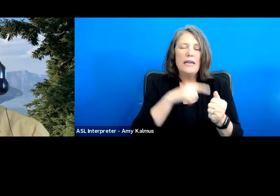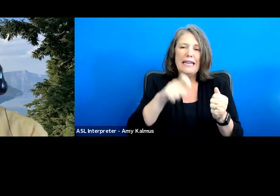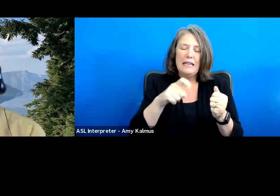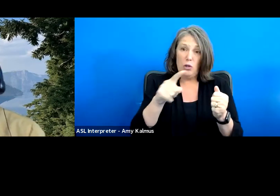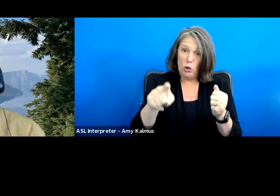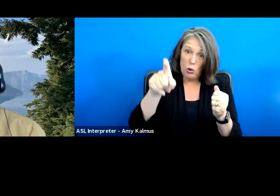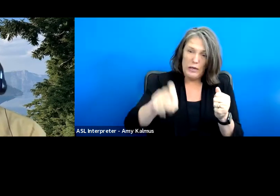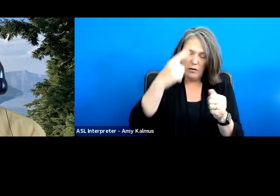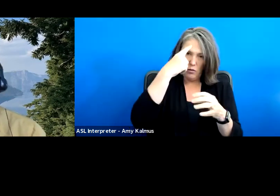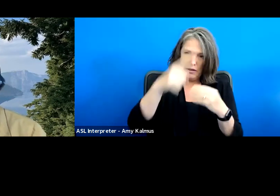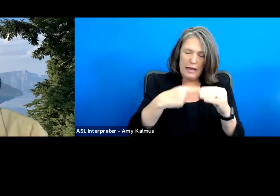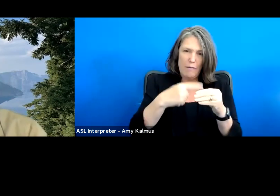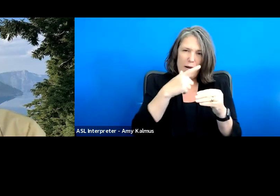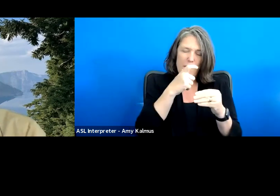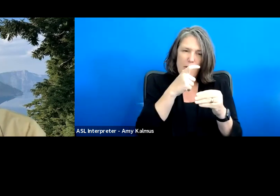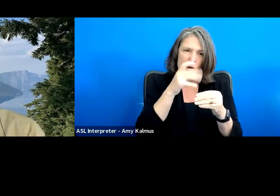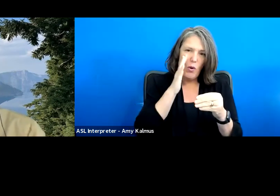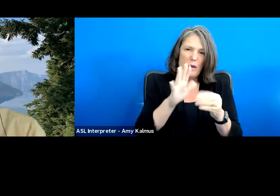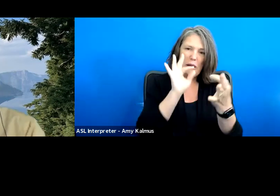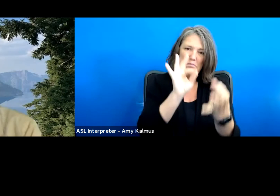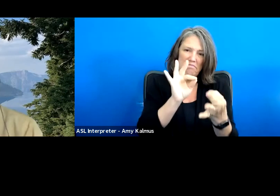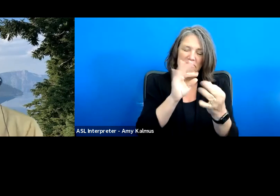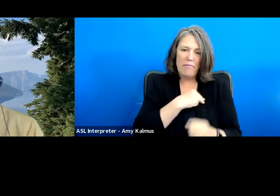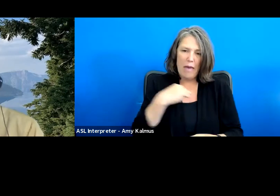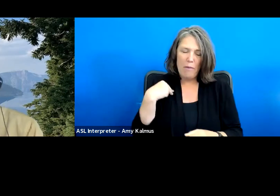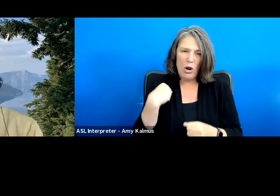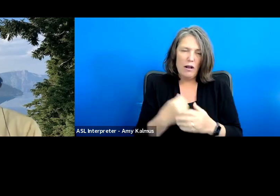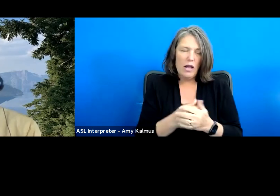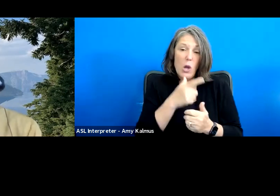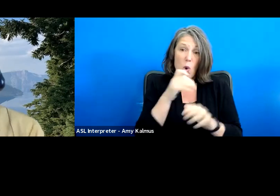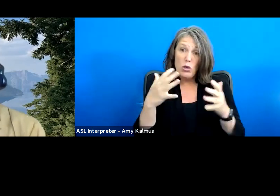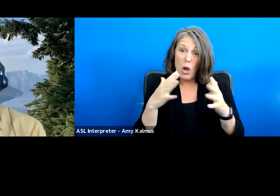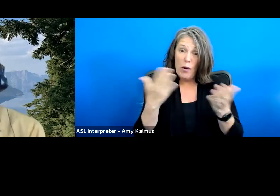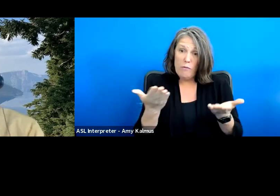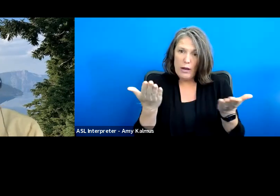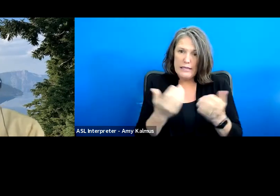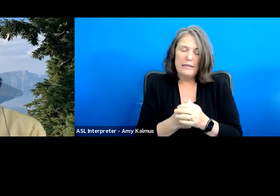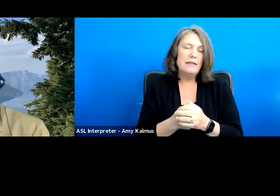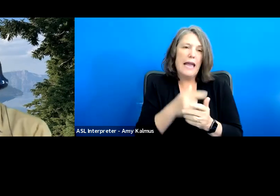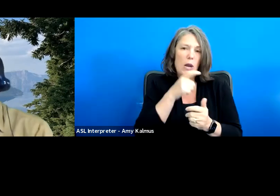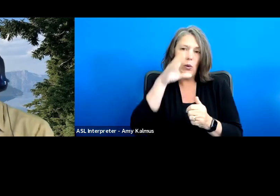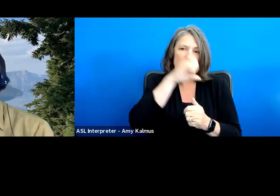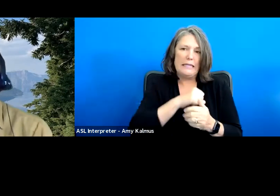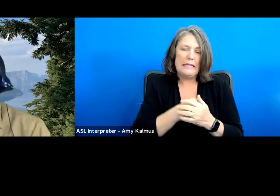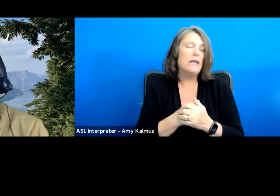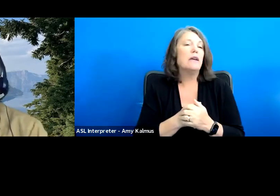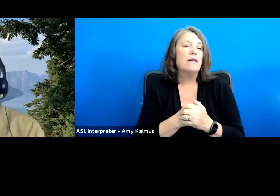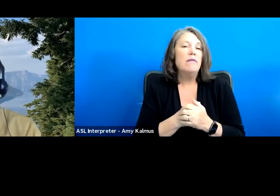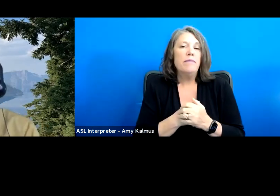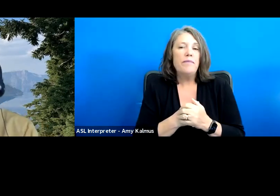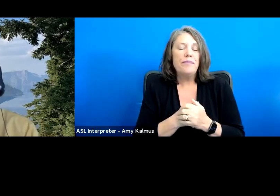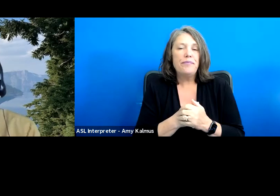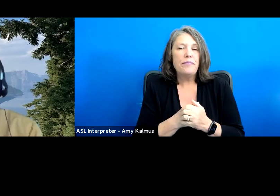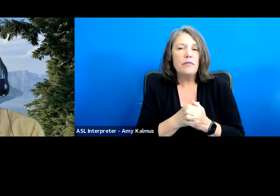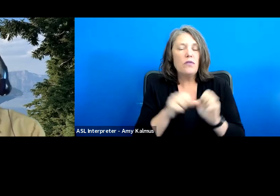who would be an ideal member, who's already present, and who's missing. So